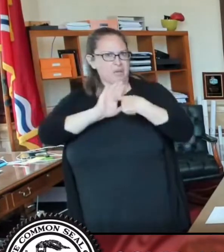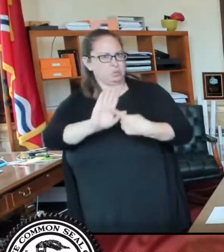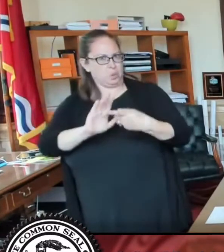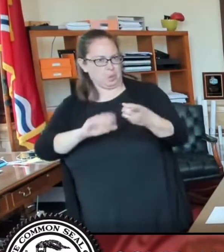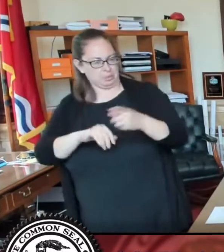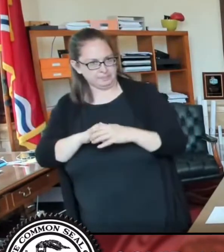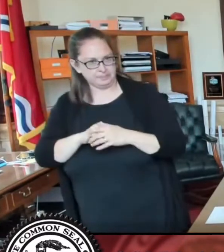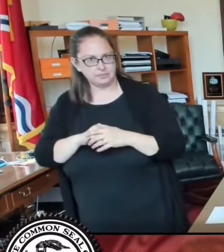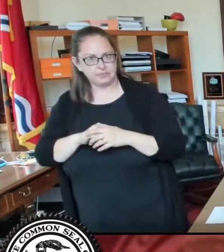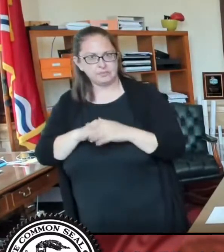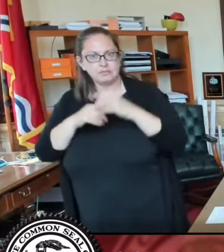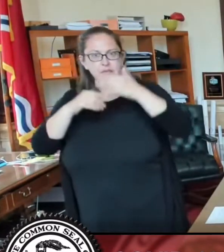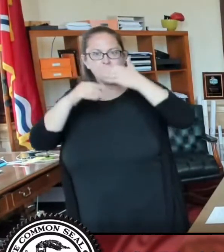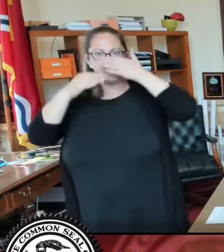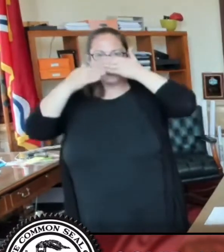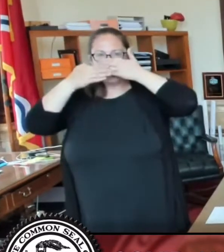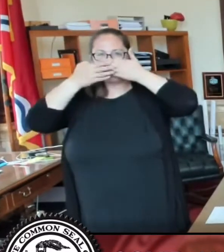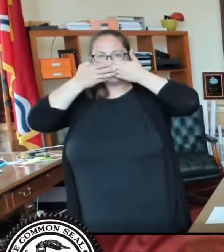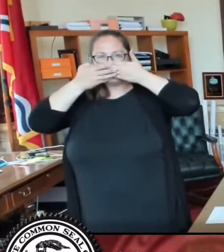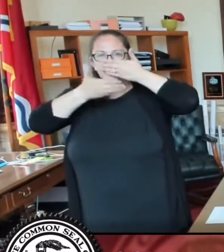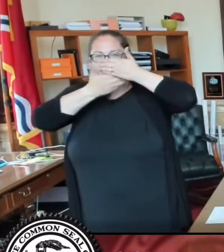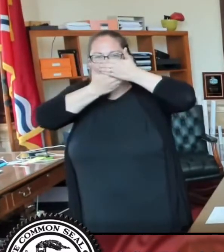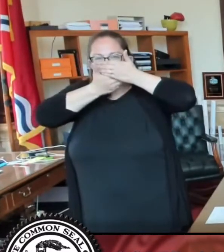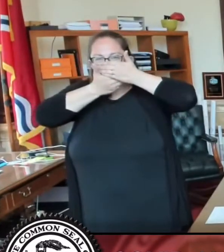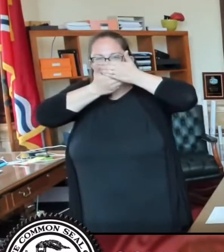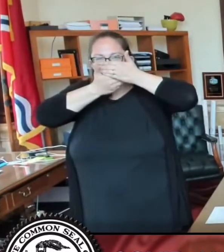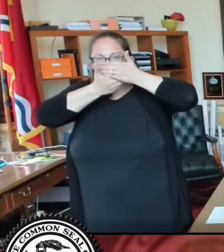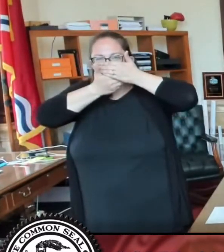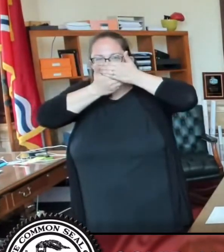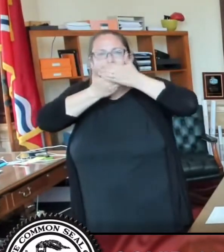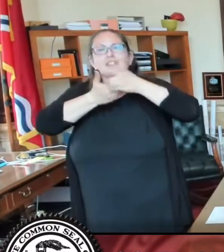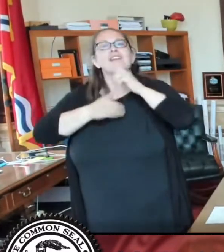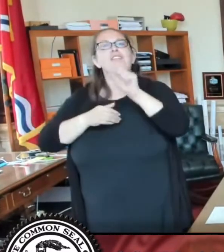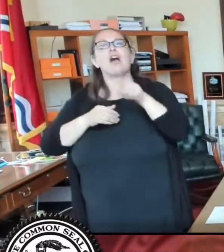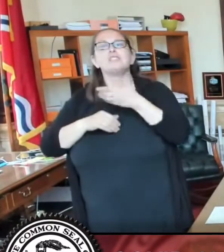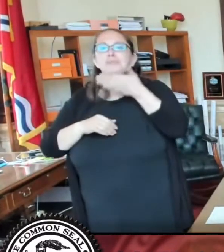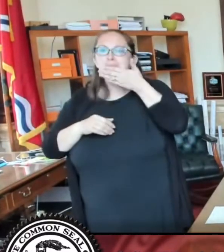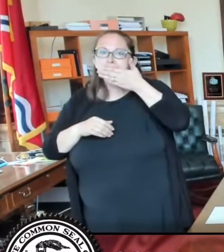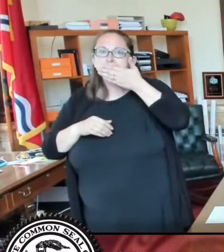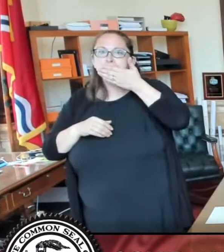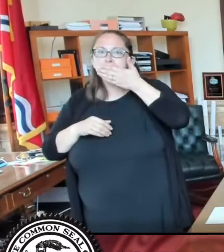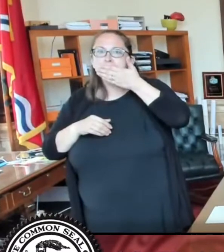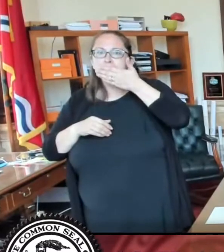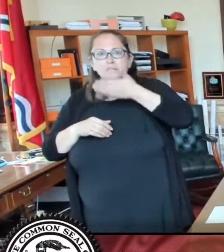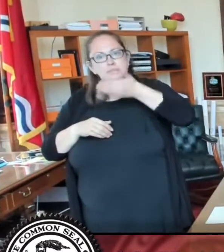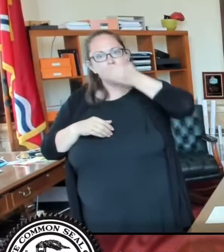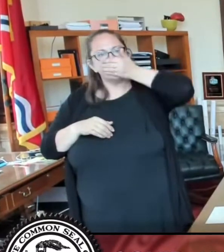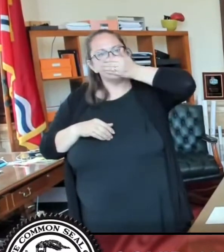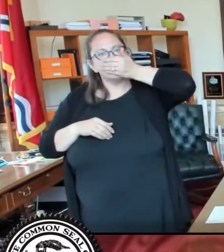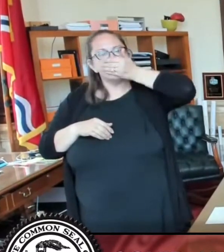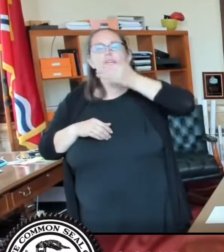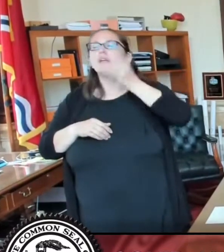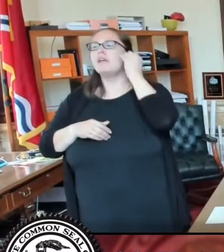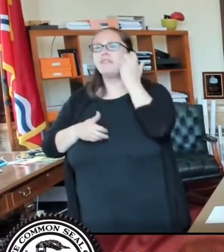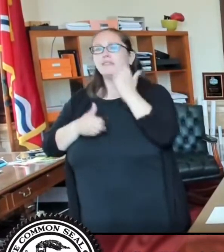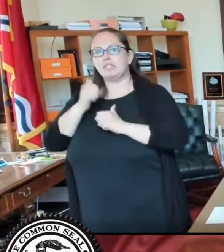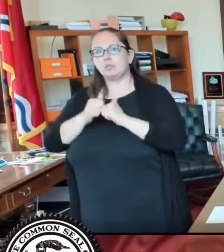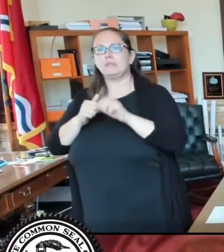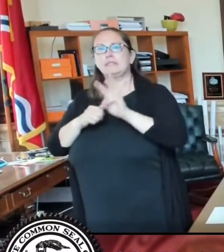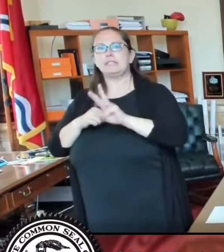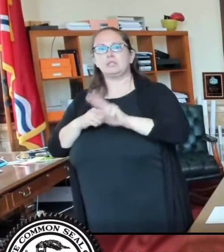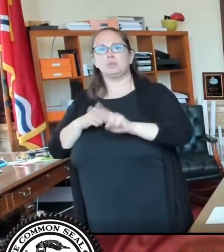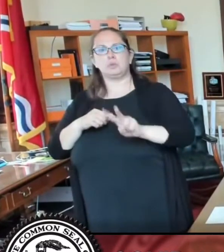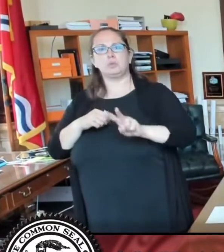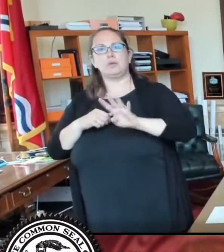here, you know, all the way over your nose and your mouth. But if you think there's an issue, call 622-4800. Our